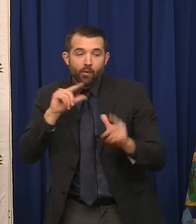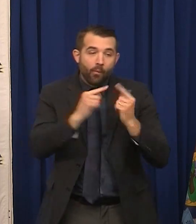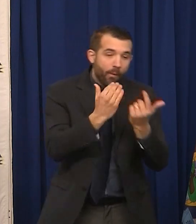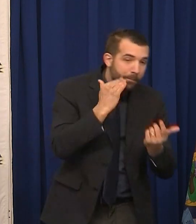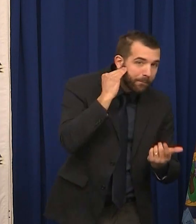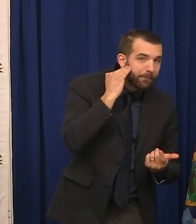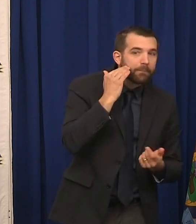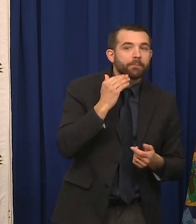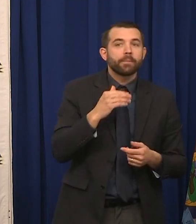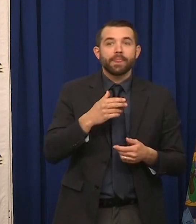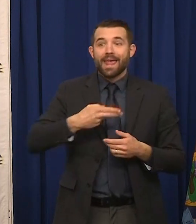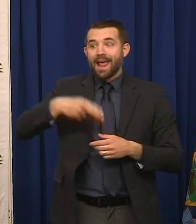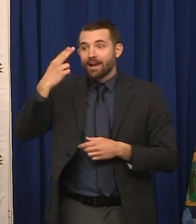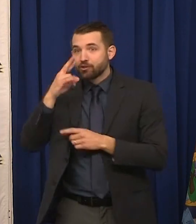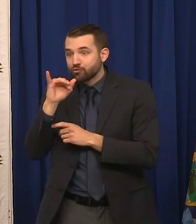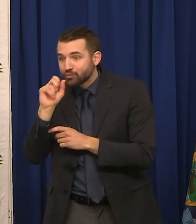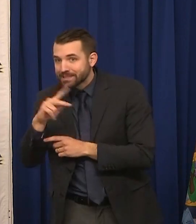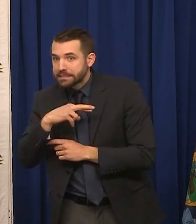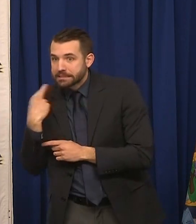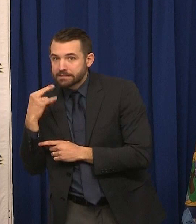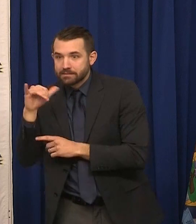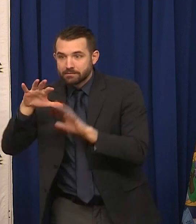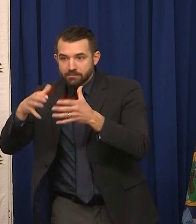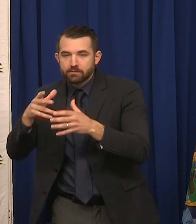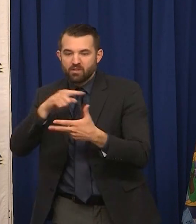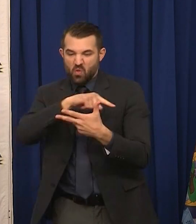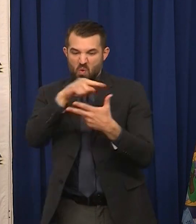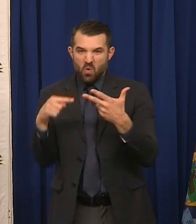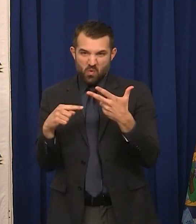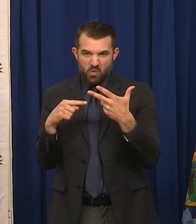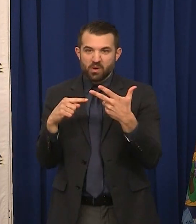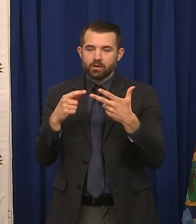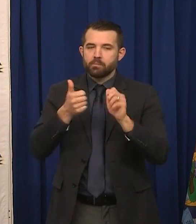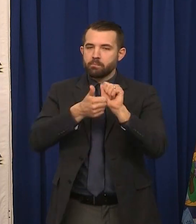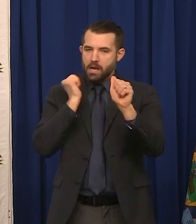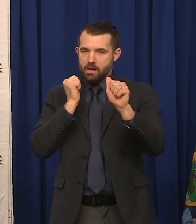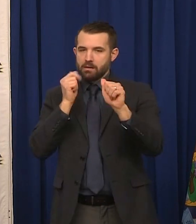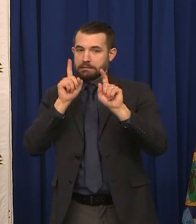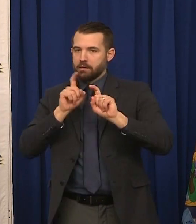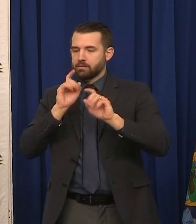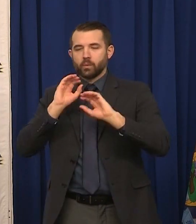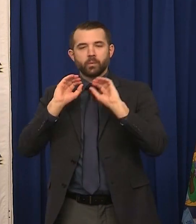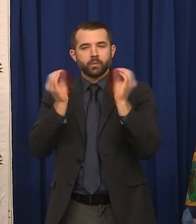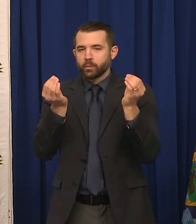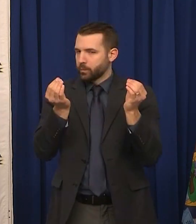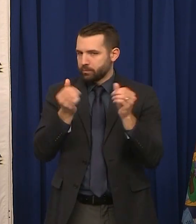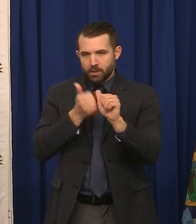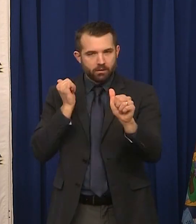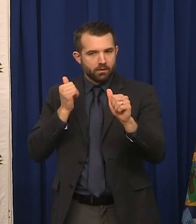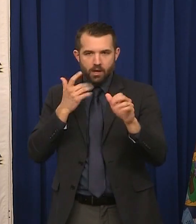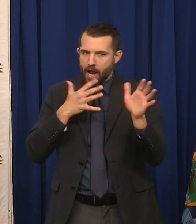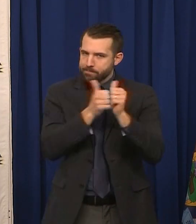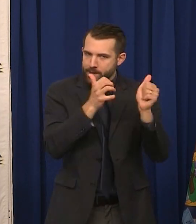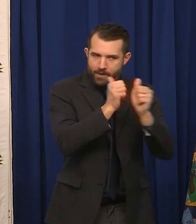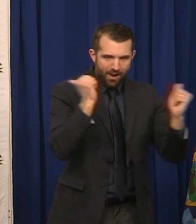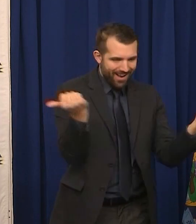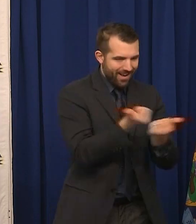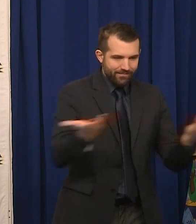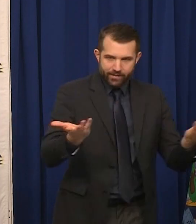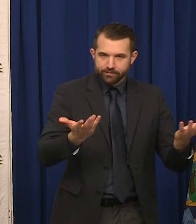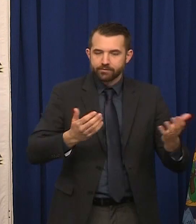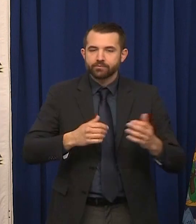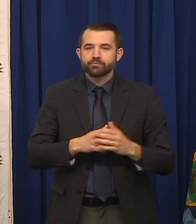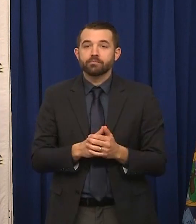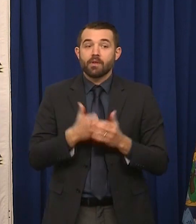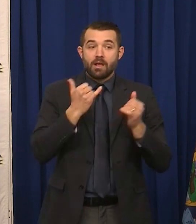We are also, as I've noted, we have also made an official order of a new piece of testing equipment